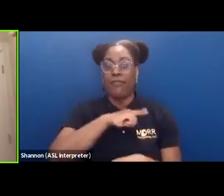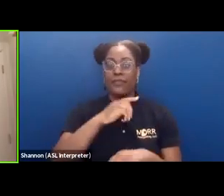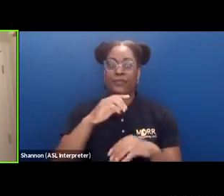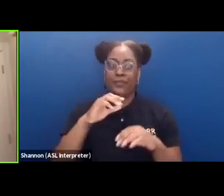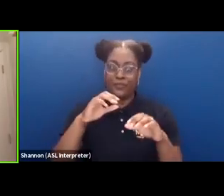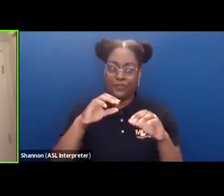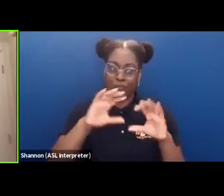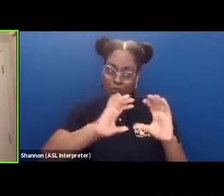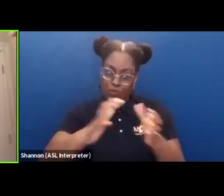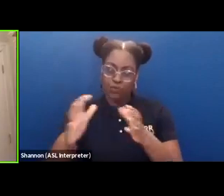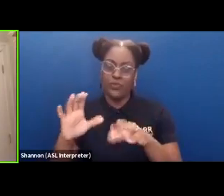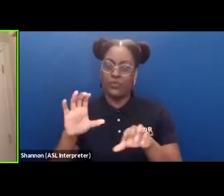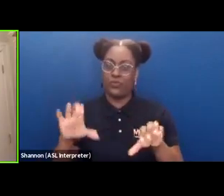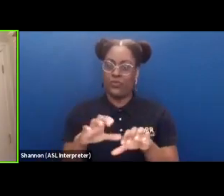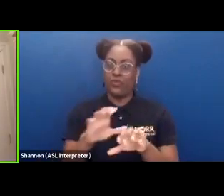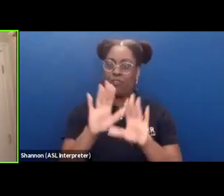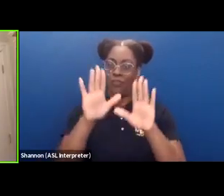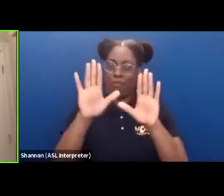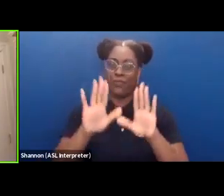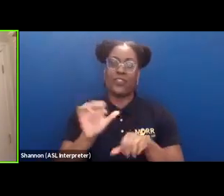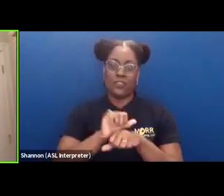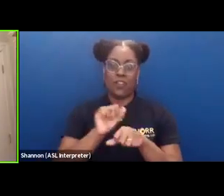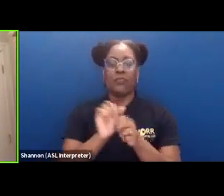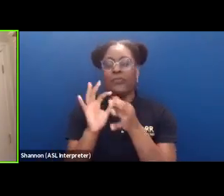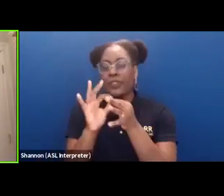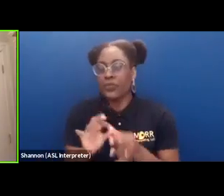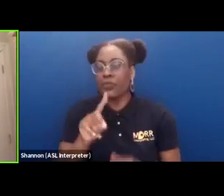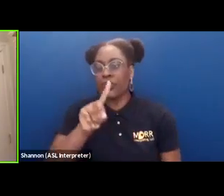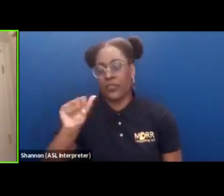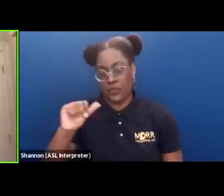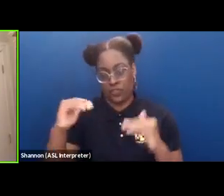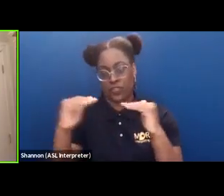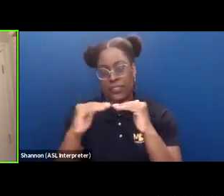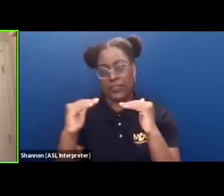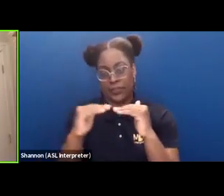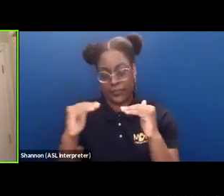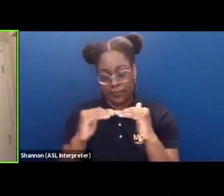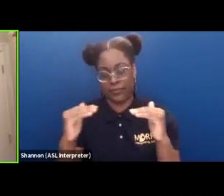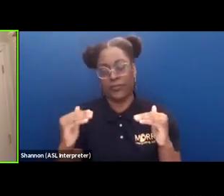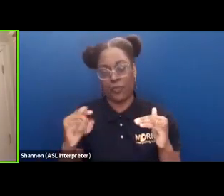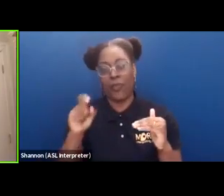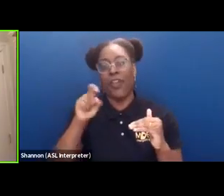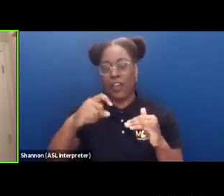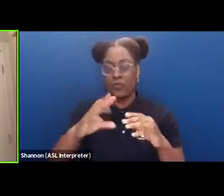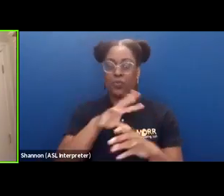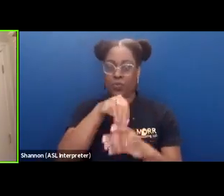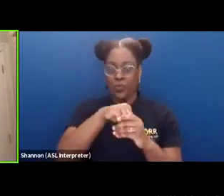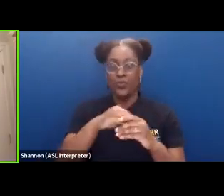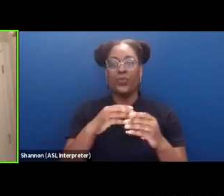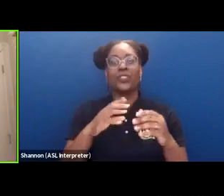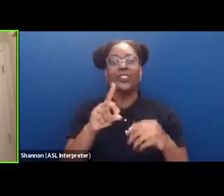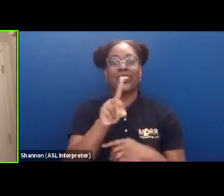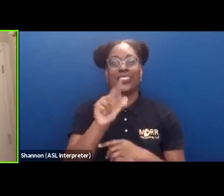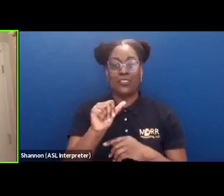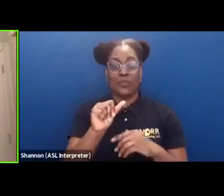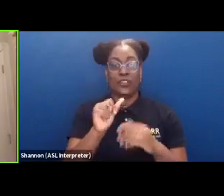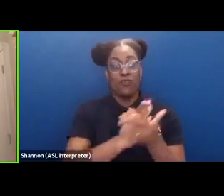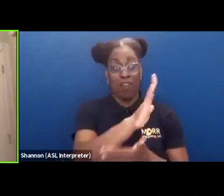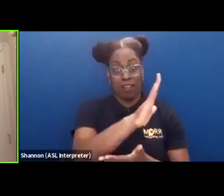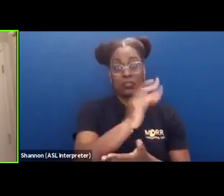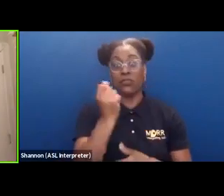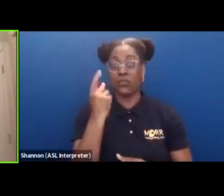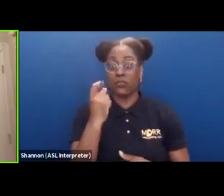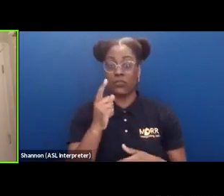disability justice, I think that, and we'll have to include disability rights, because disability rights and disability justice